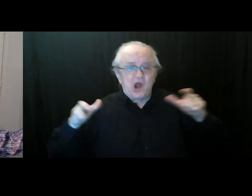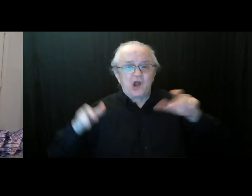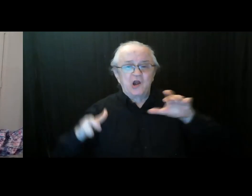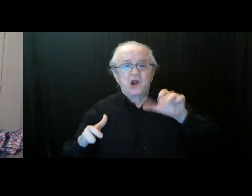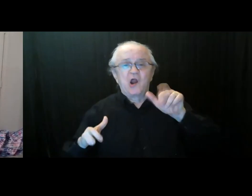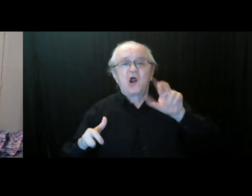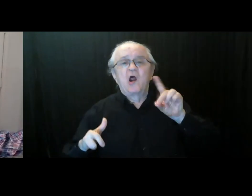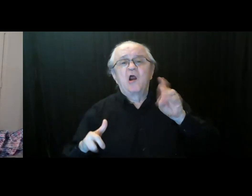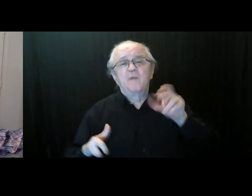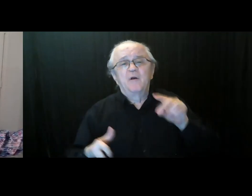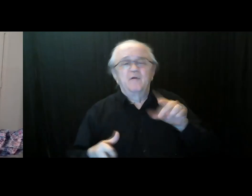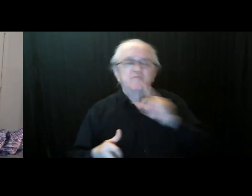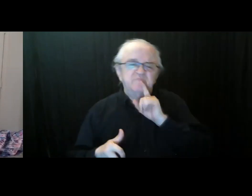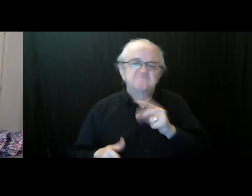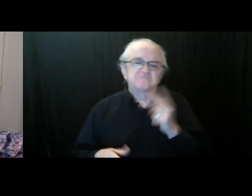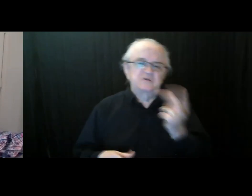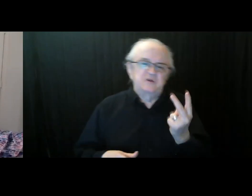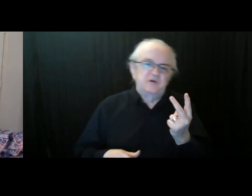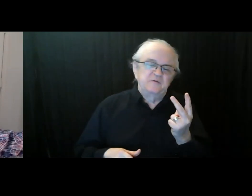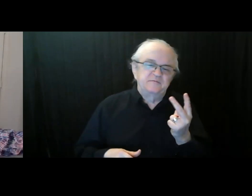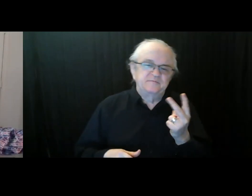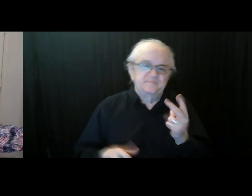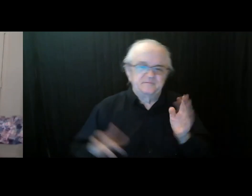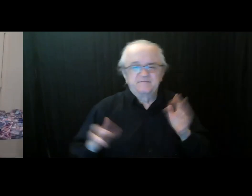large pieces, that my storm door had come in.